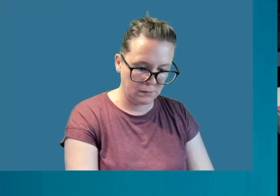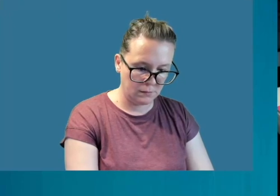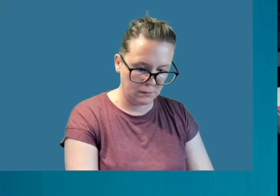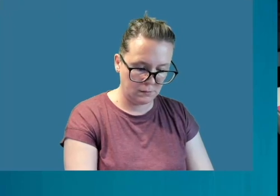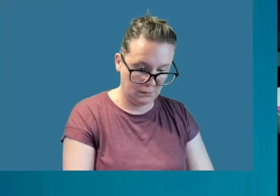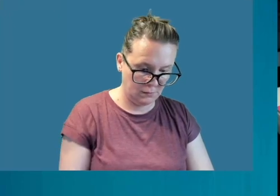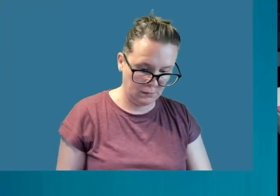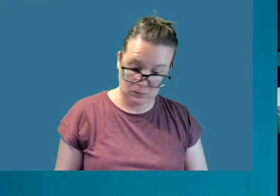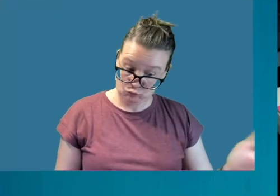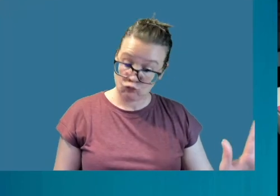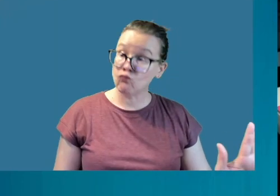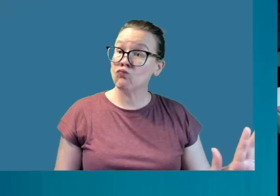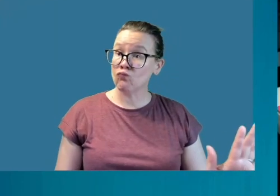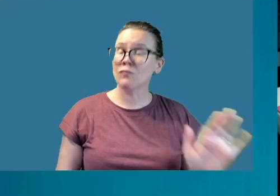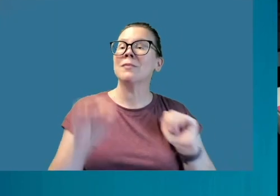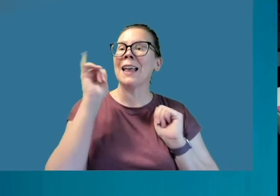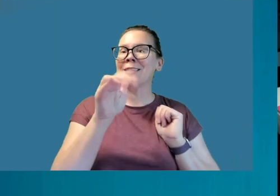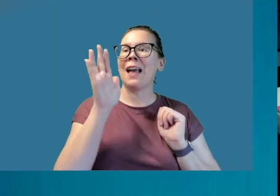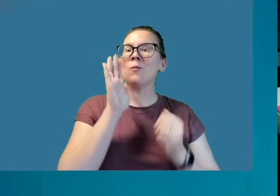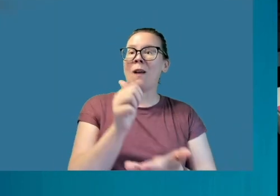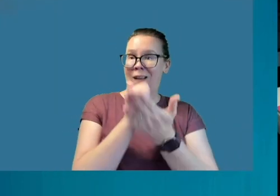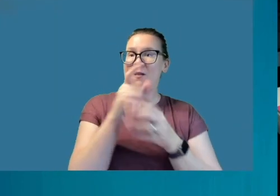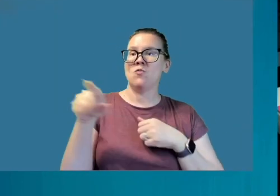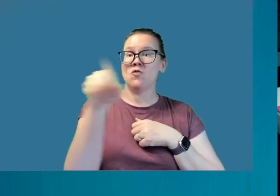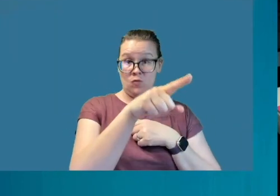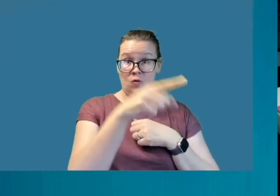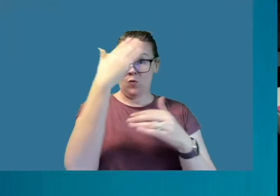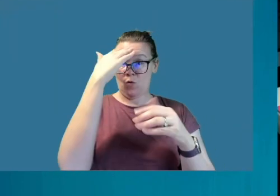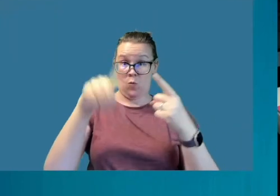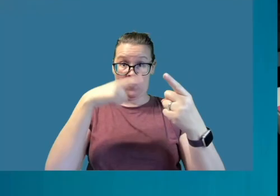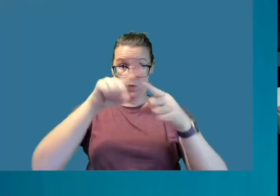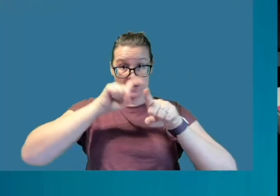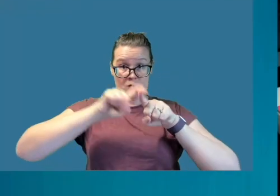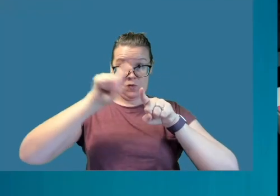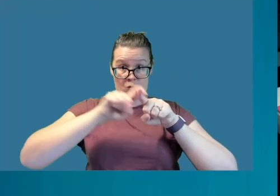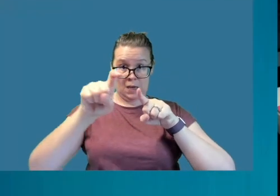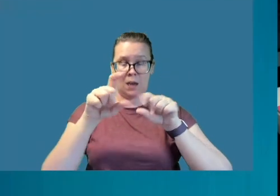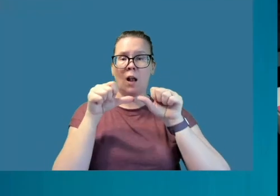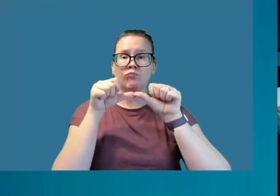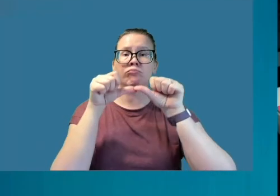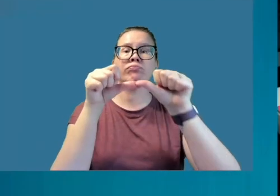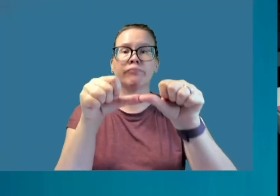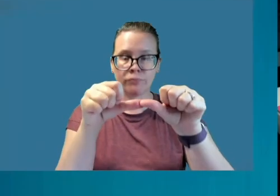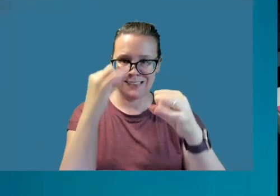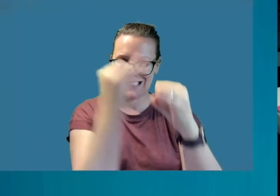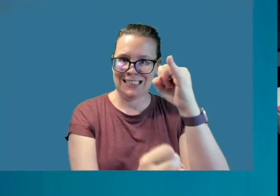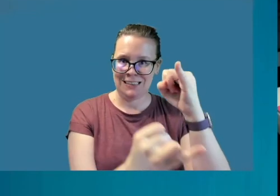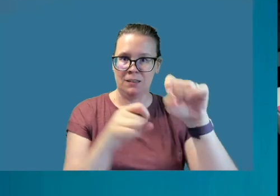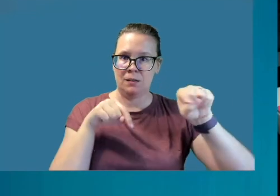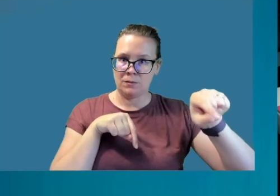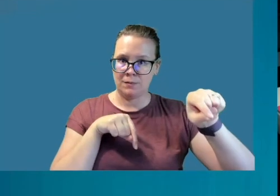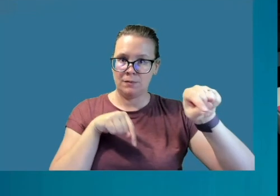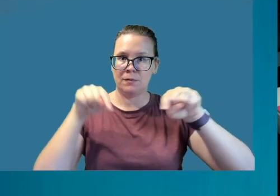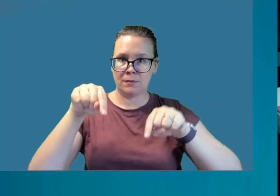And then when we get to number 6, both are blocked, so we're done. So extending those lines is going to help you know when to continue sewing into the